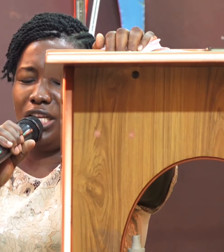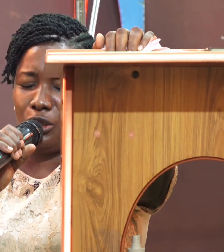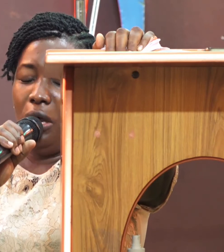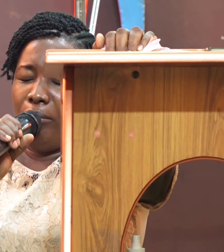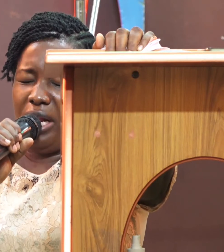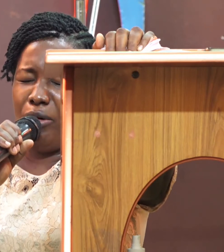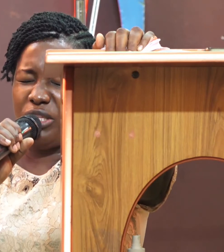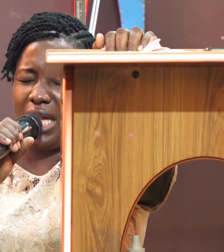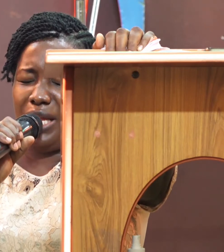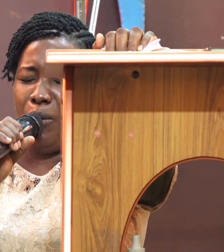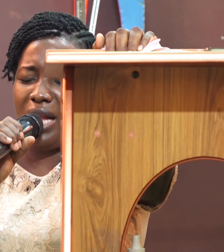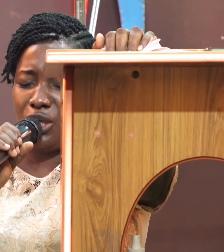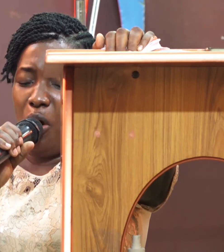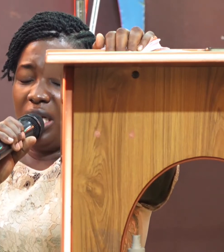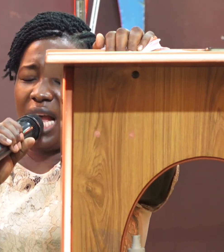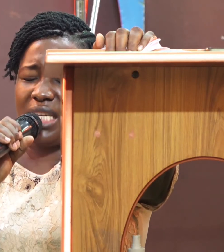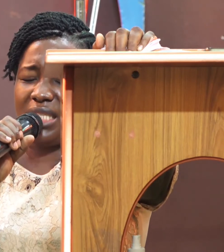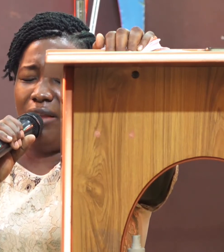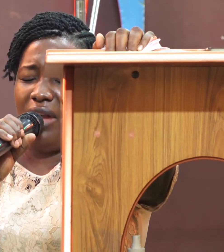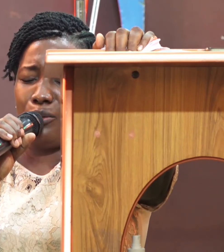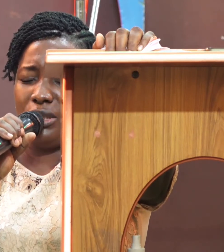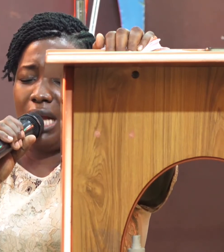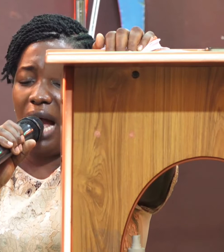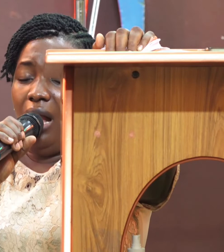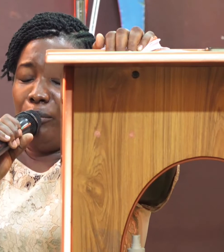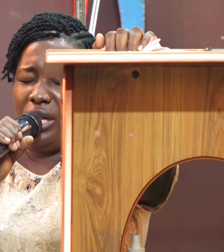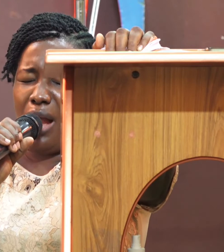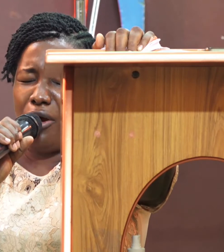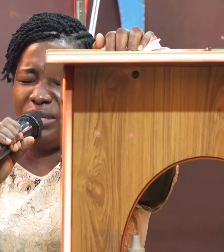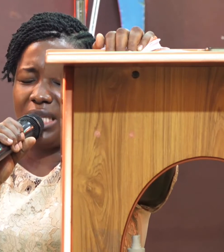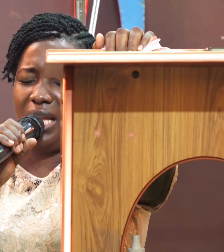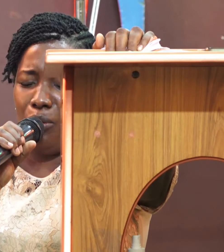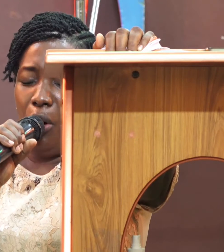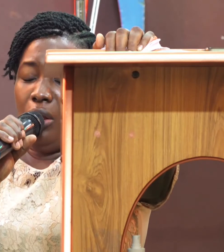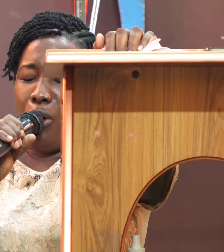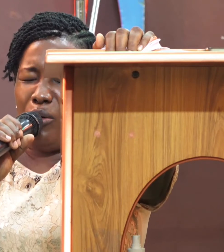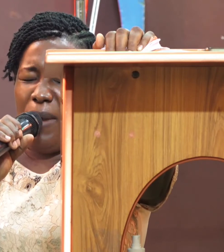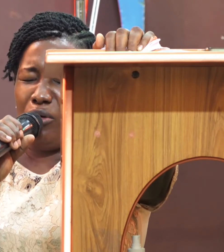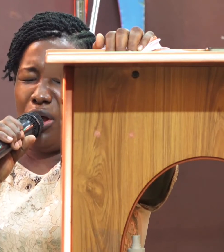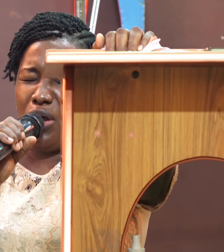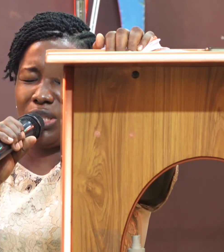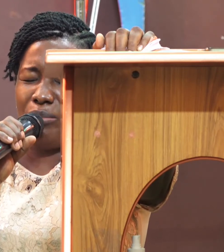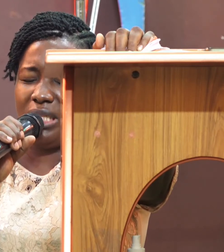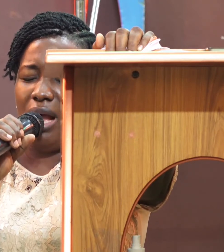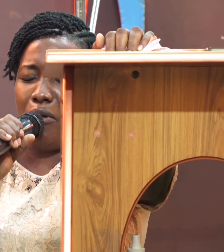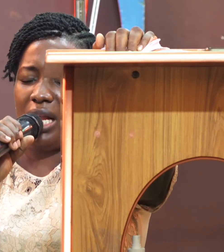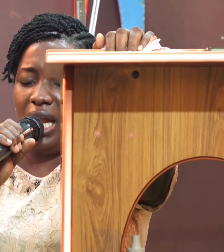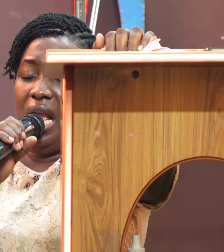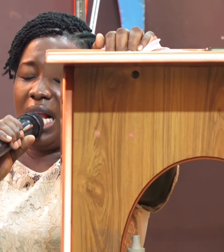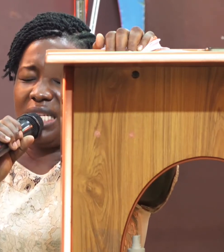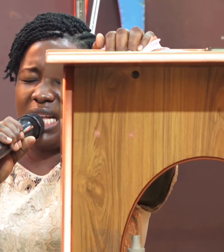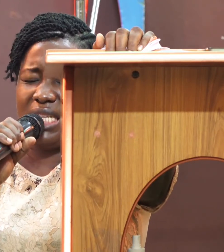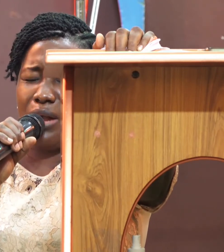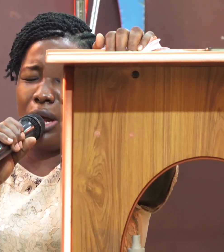buli kintu buli mu musayi gwakyo taata temba nkusaba munnanga omusayi gwo gwe guba kulongosa omutima